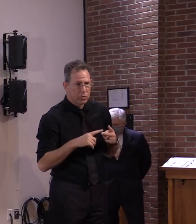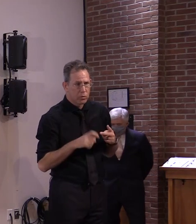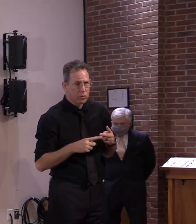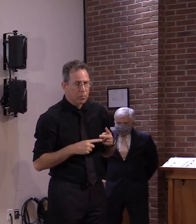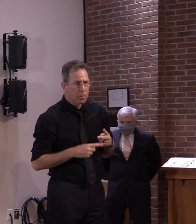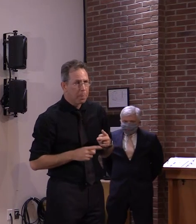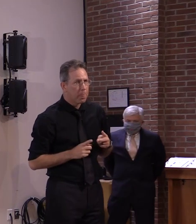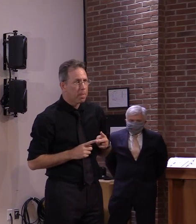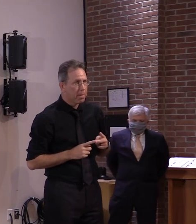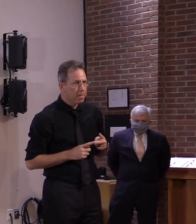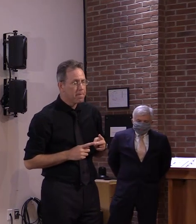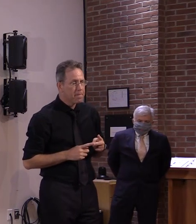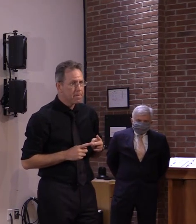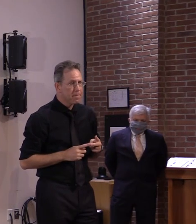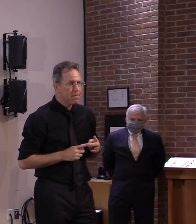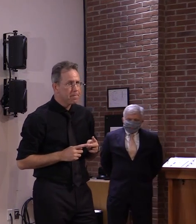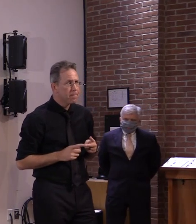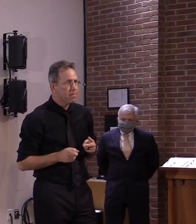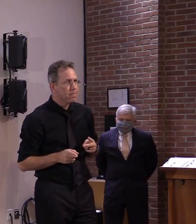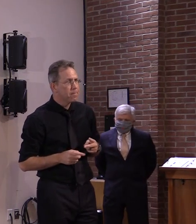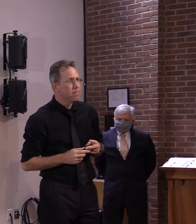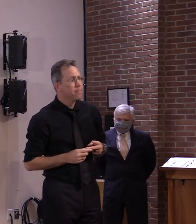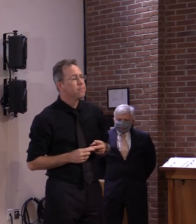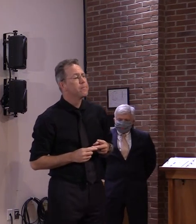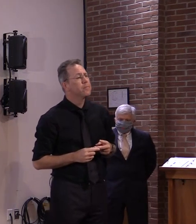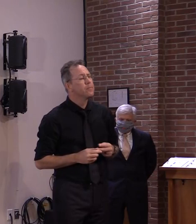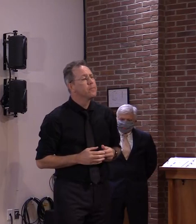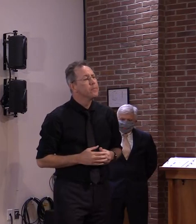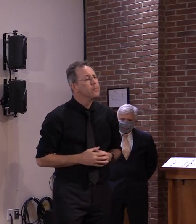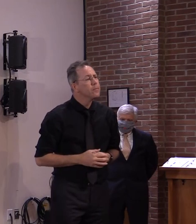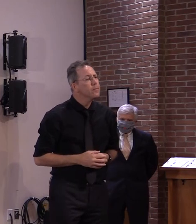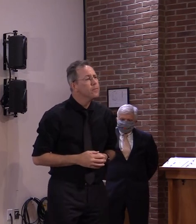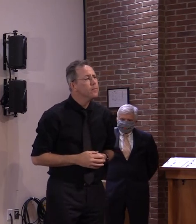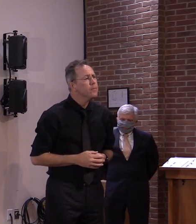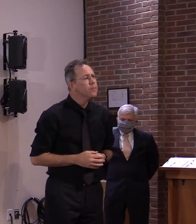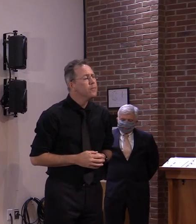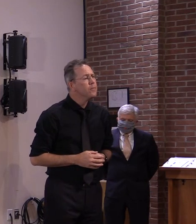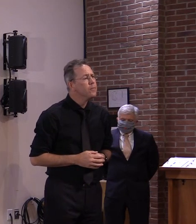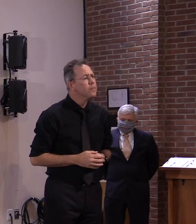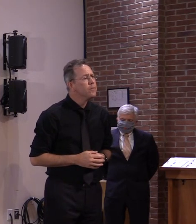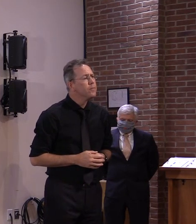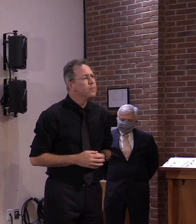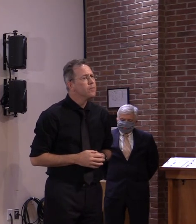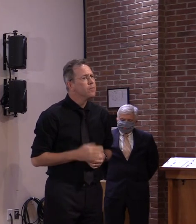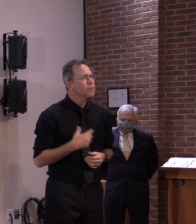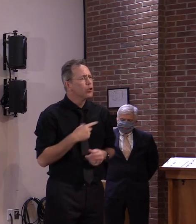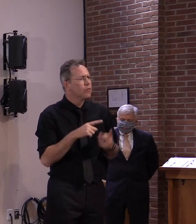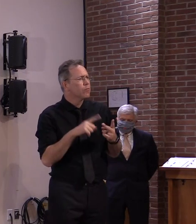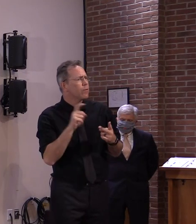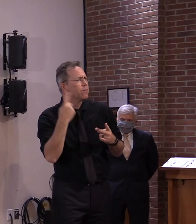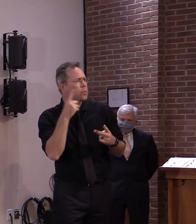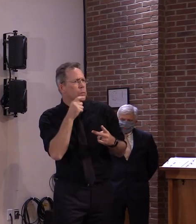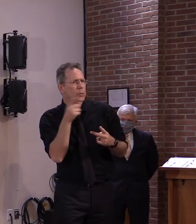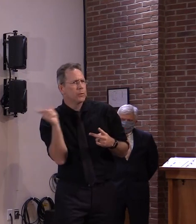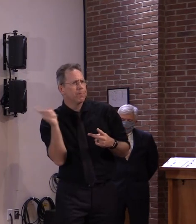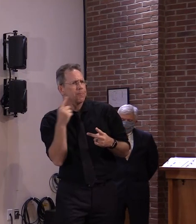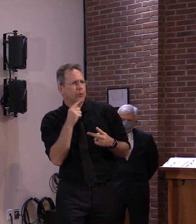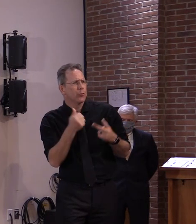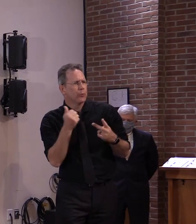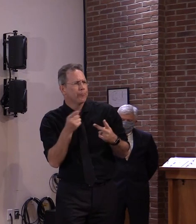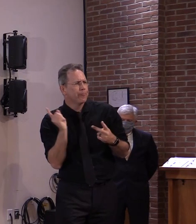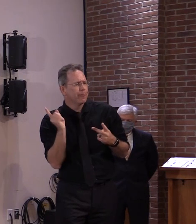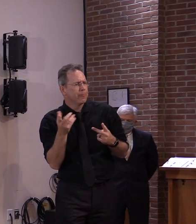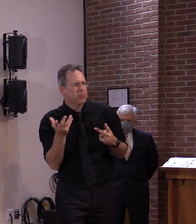Thank you. The second question, and I'm not sure who'll get it, is I chanced to run into